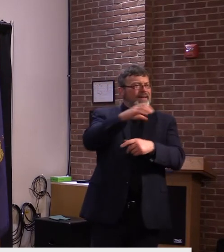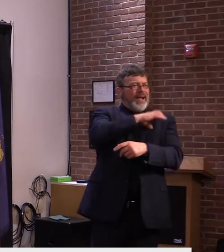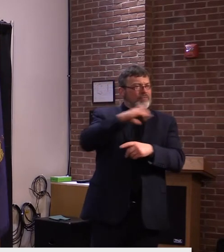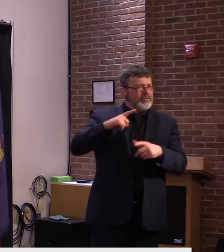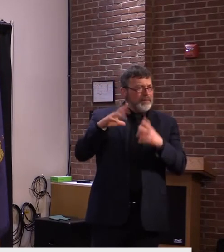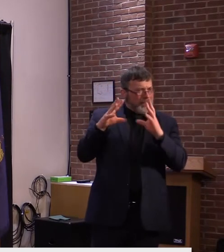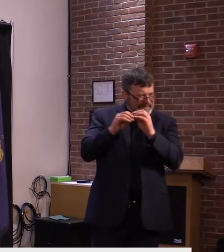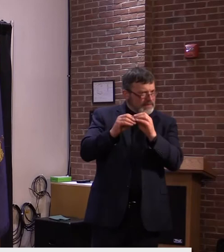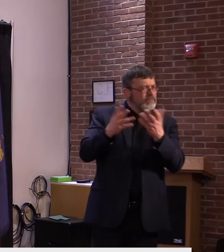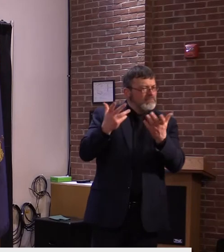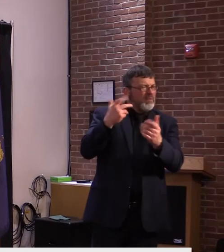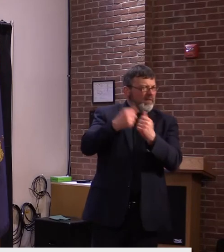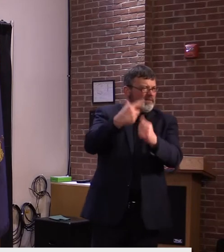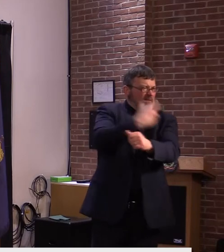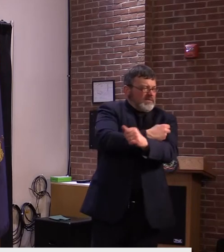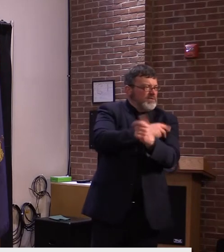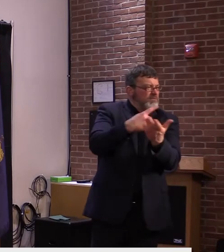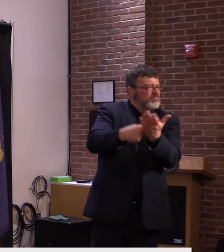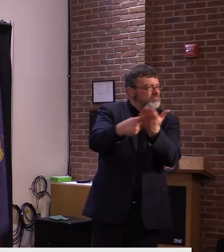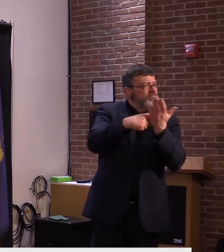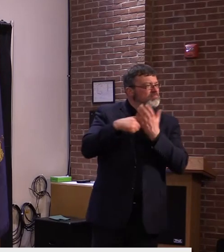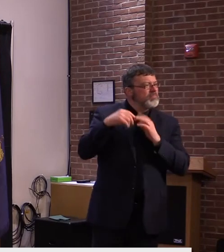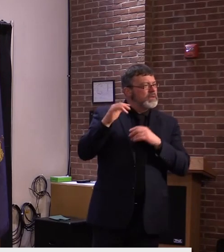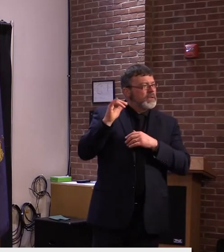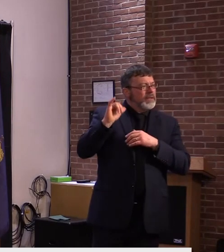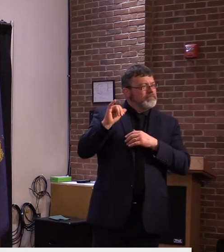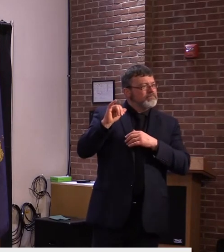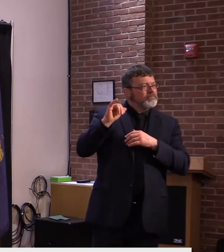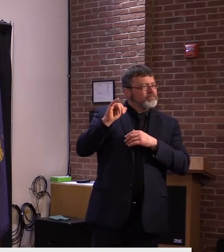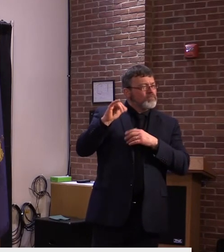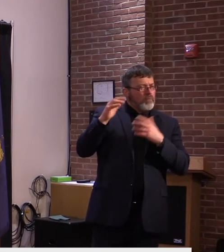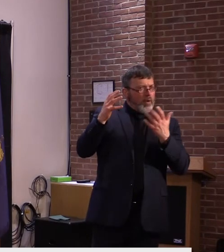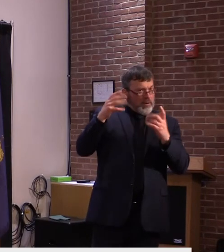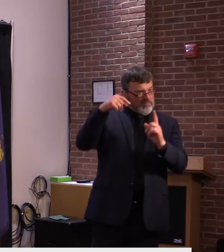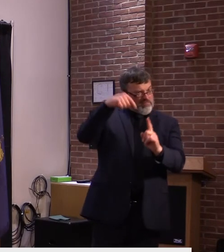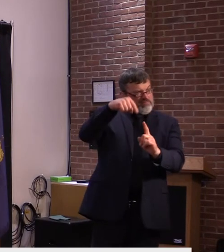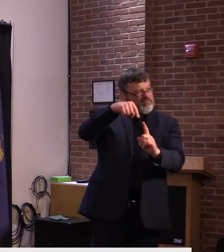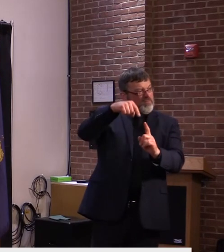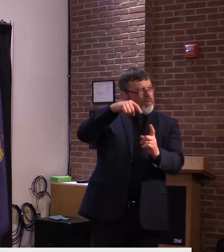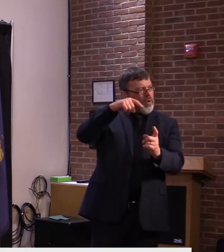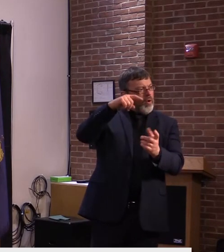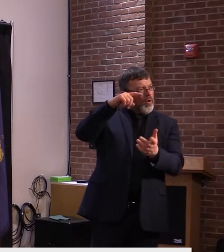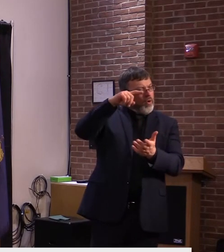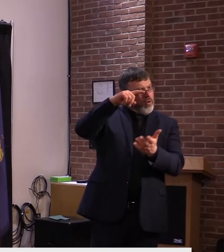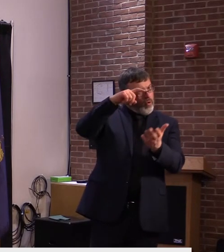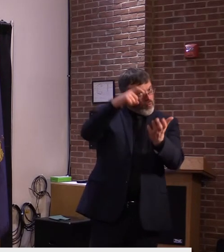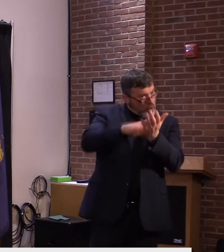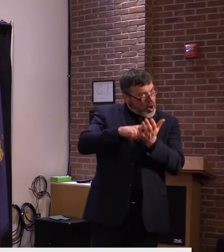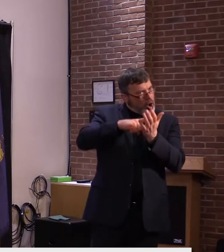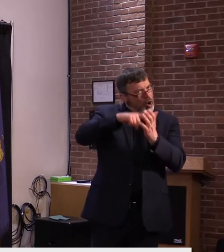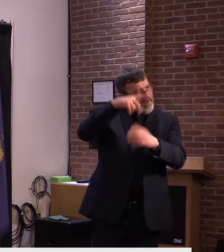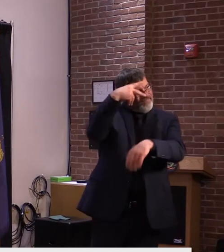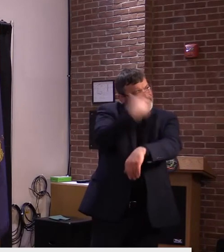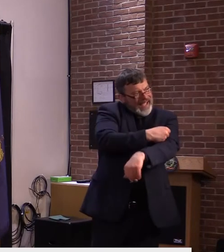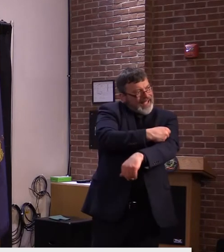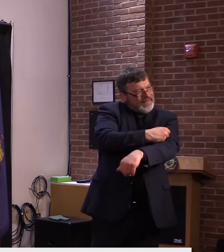was, quote, the question of requiring COVID-19 vaccination of preschool and school-age children